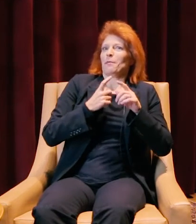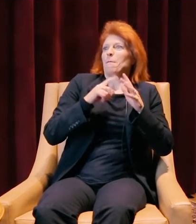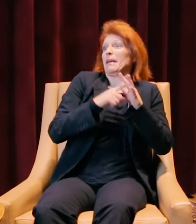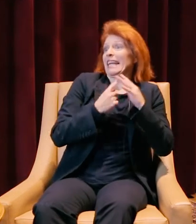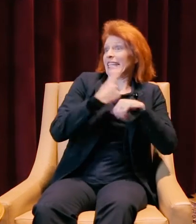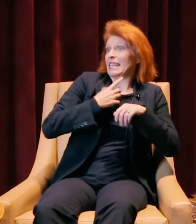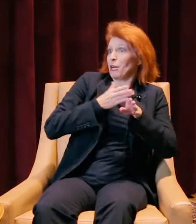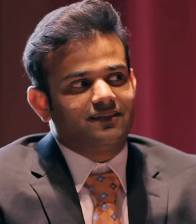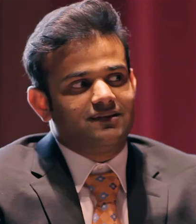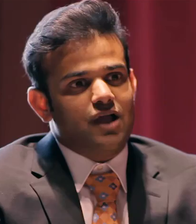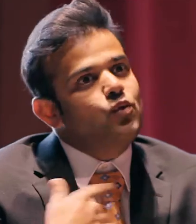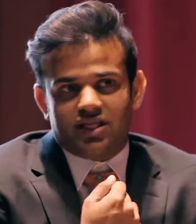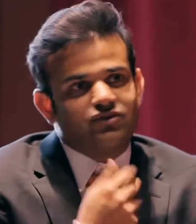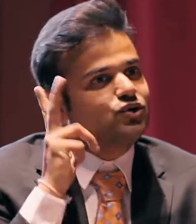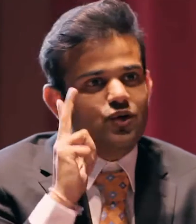of my career?